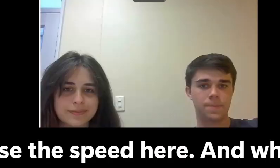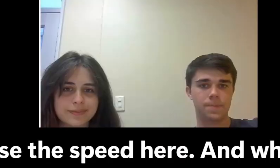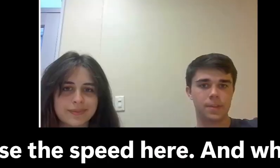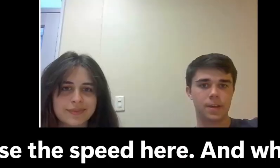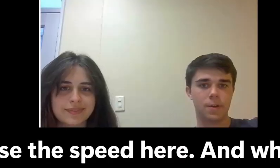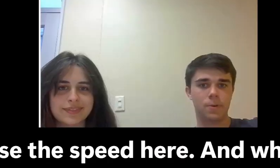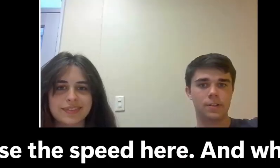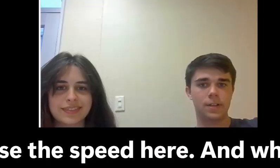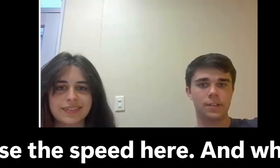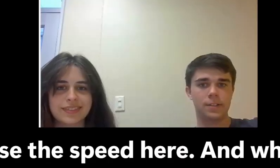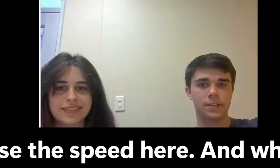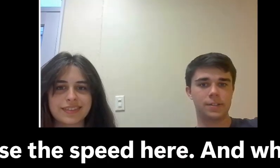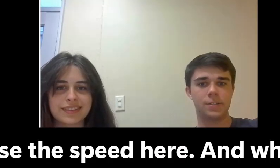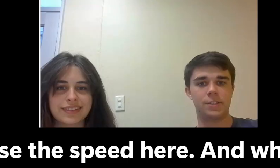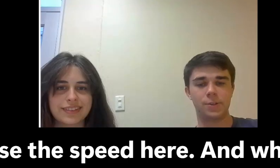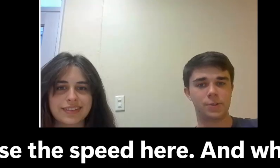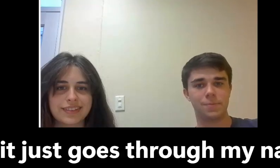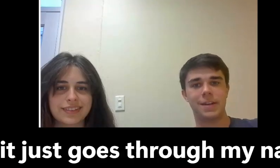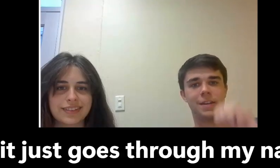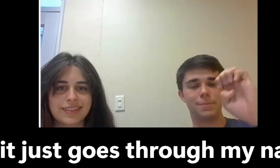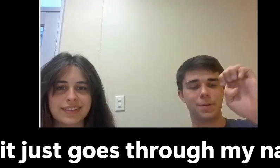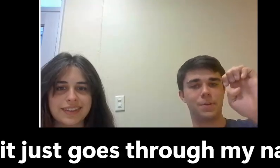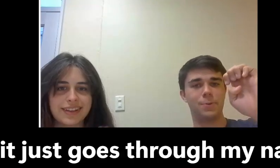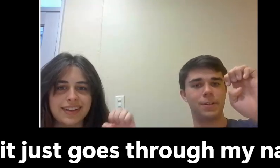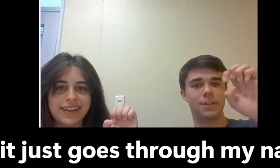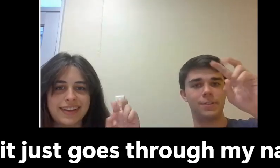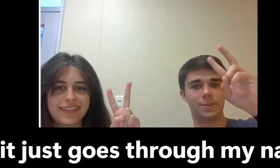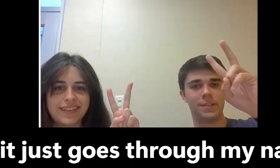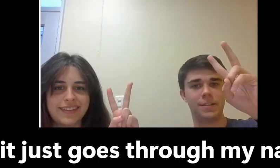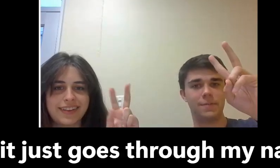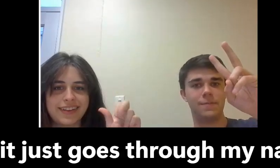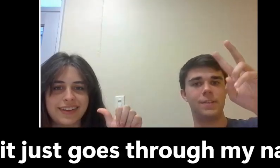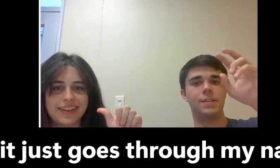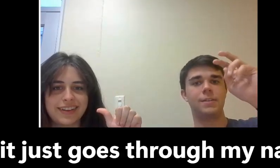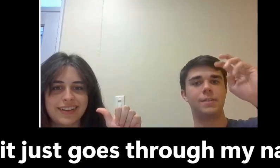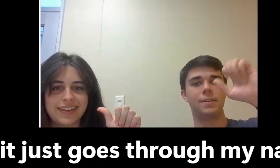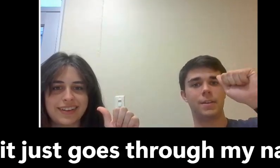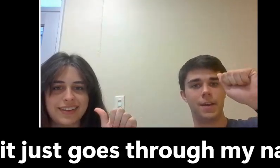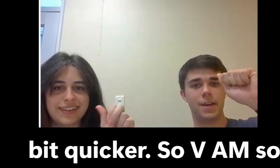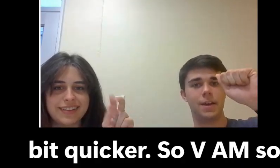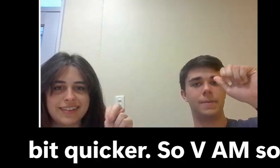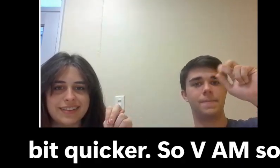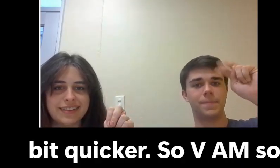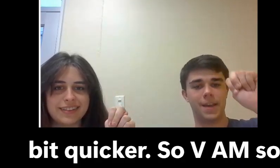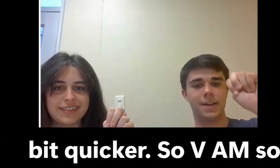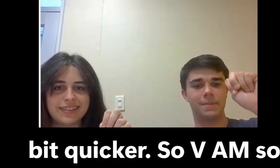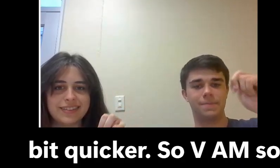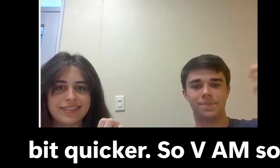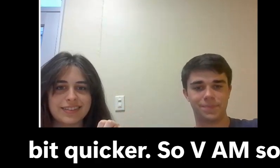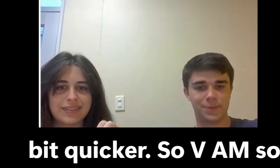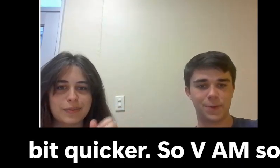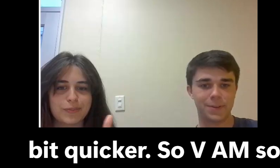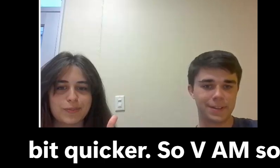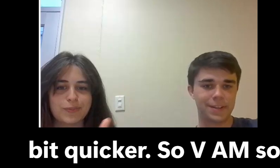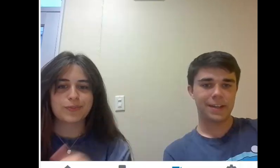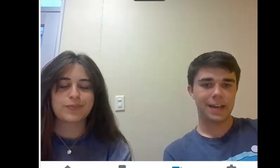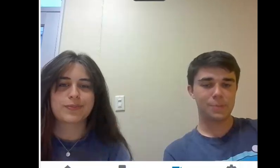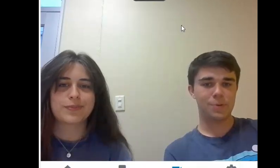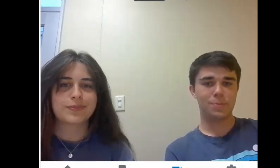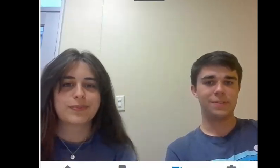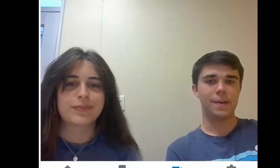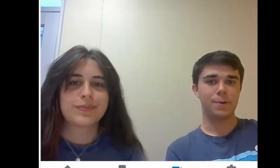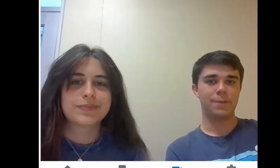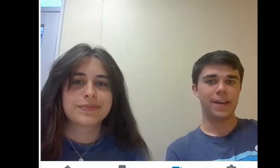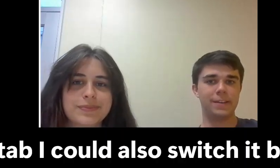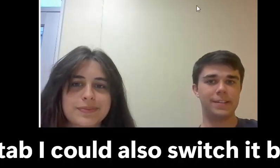here. And what it does is it just goes through my name a bit quicker, so E, V, A, N. So that's a